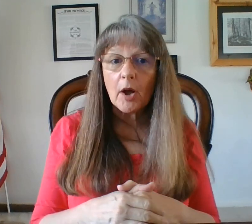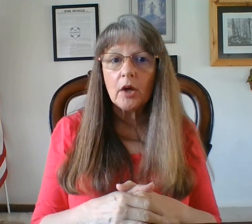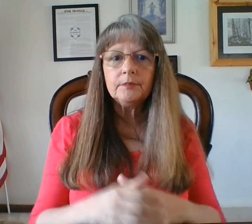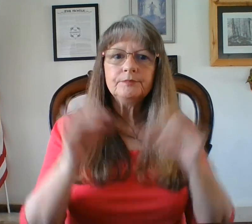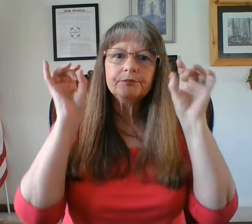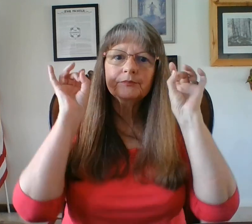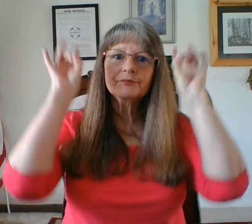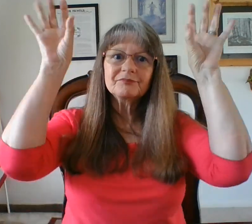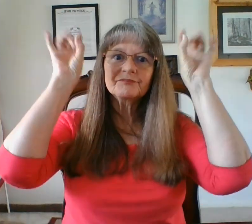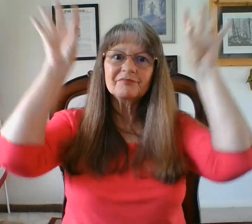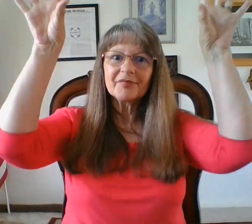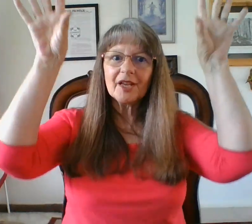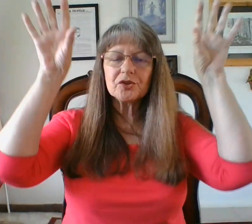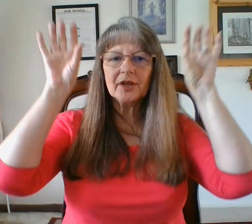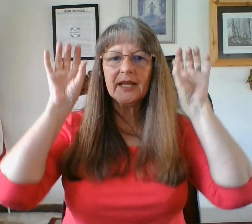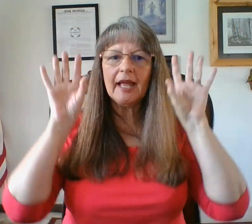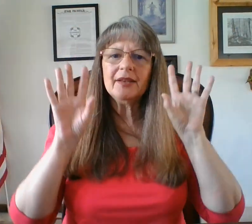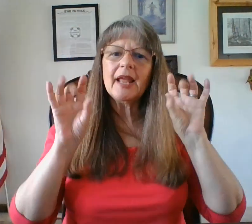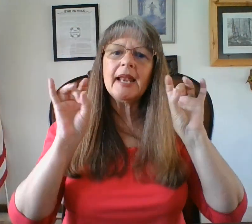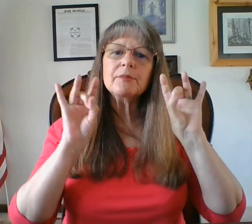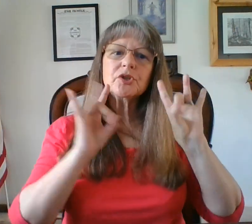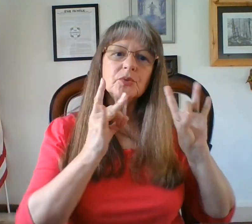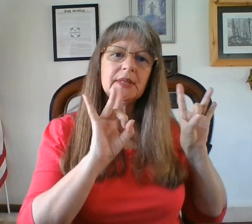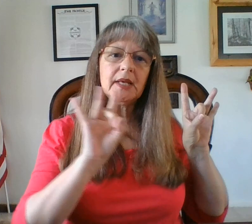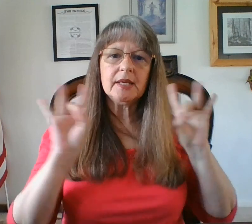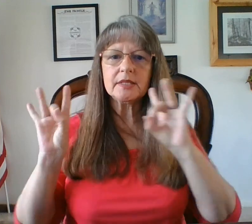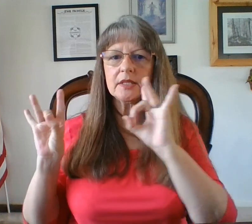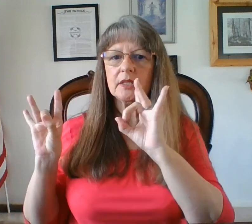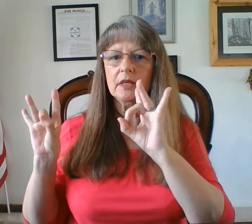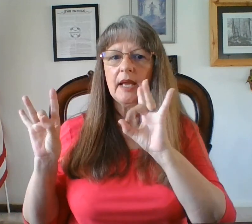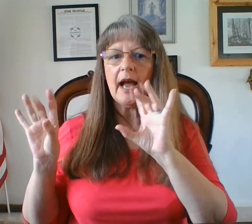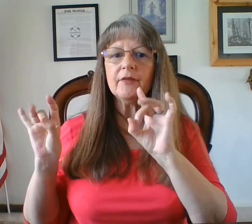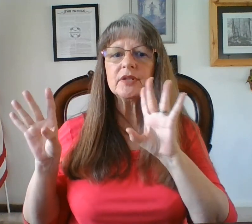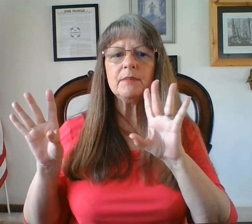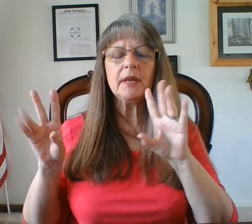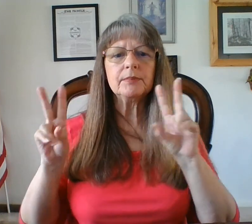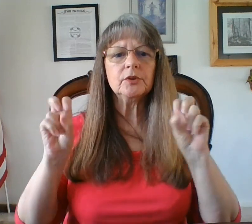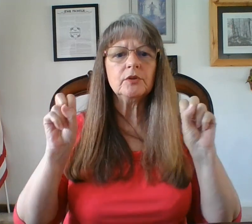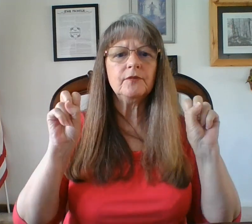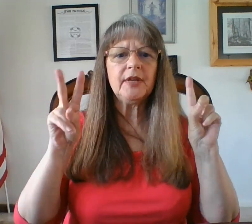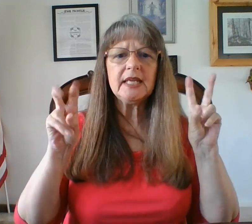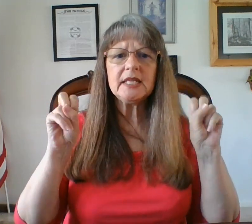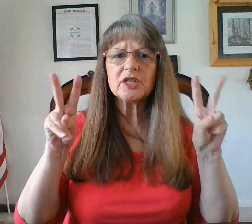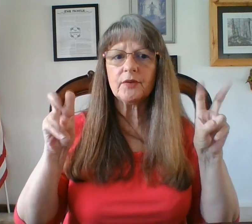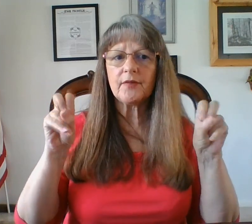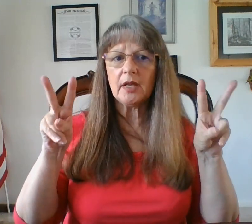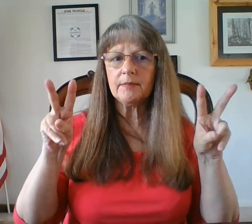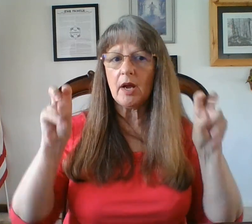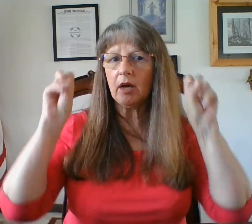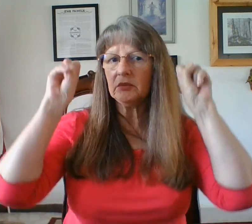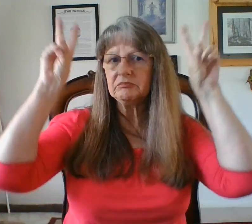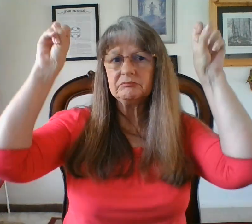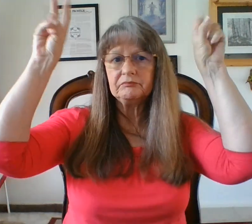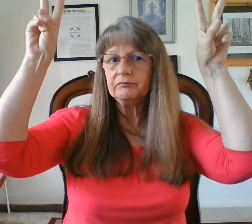Volleyball, because you're going to, and I'm just doing this. I've seen people do V's for volleyball.